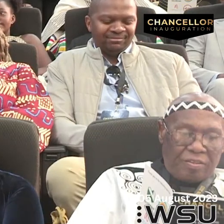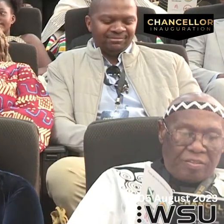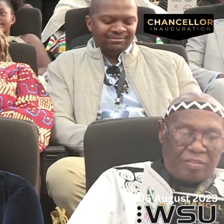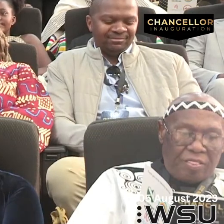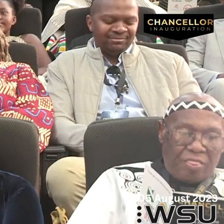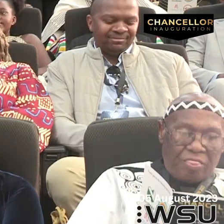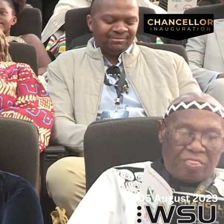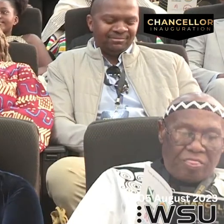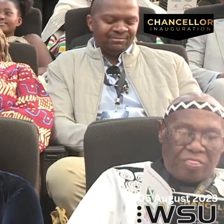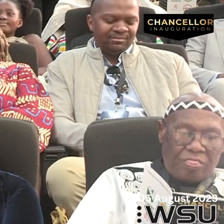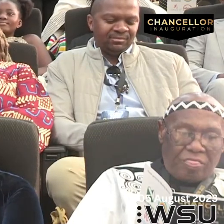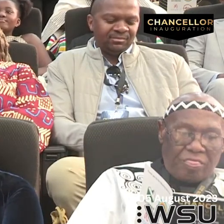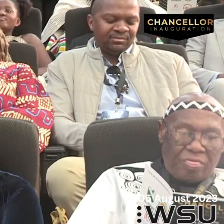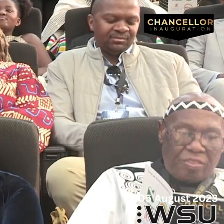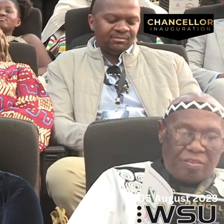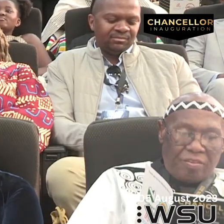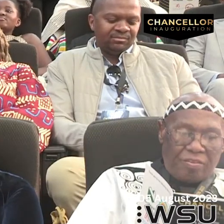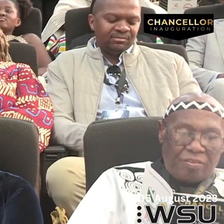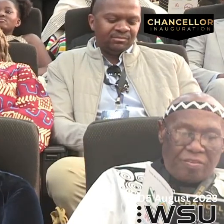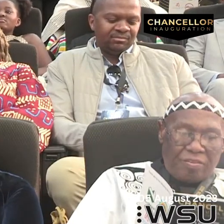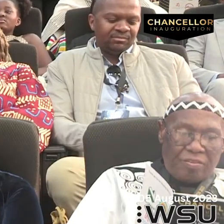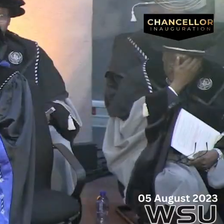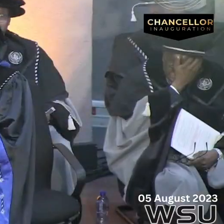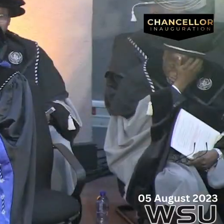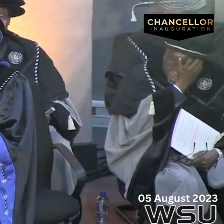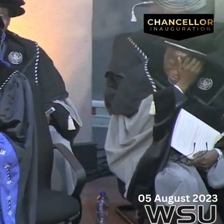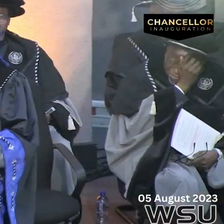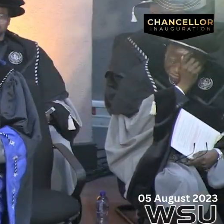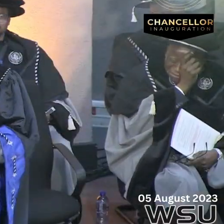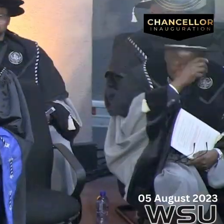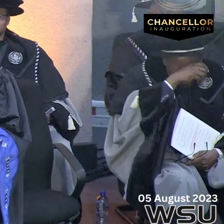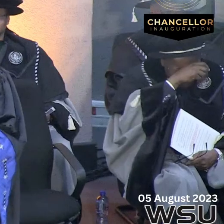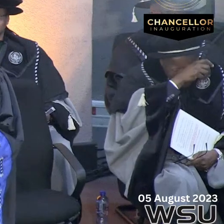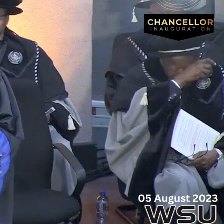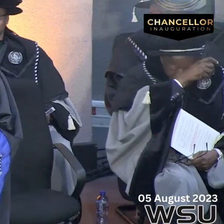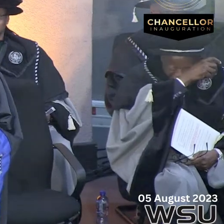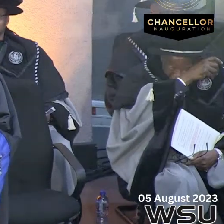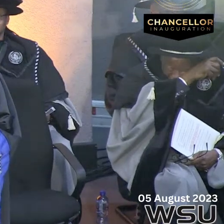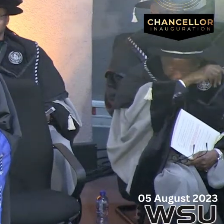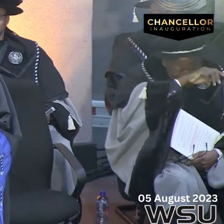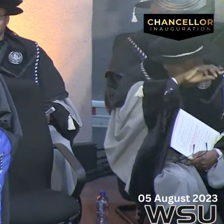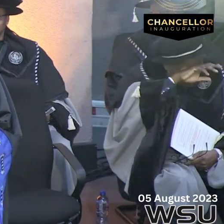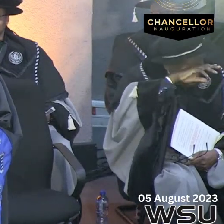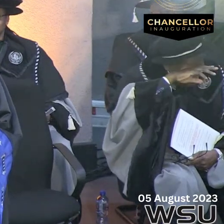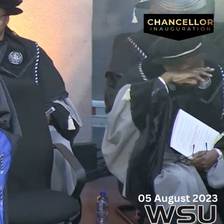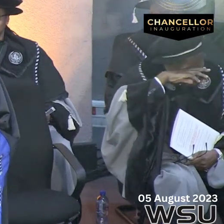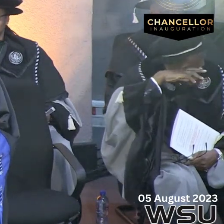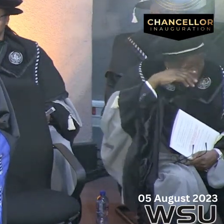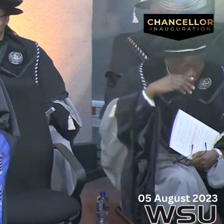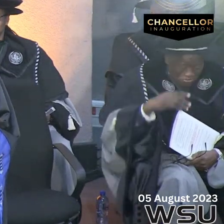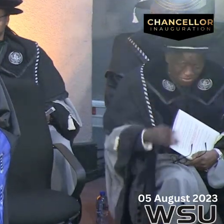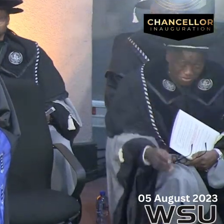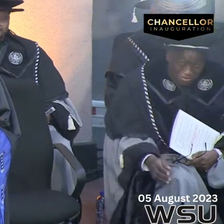sometimes, before we conclude, there will be naughty milking boys and